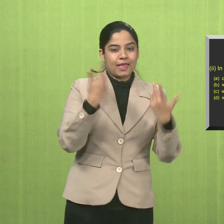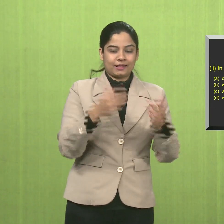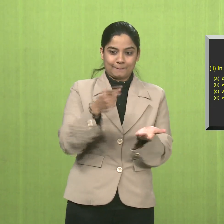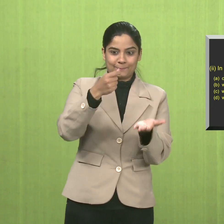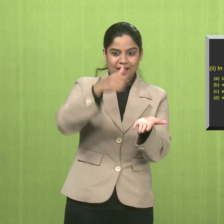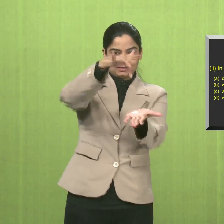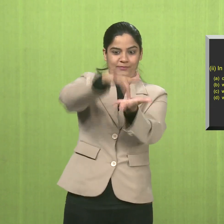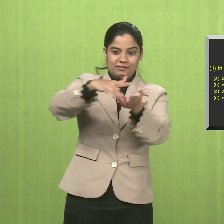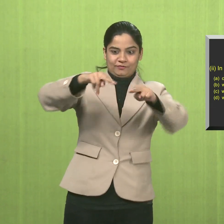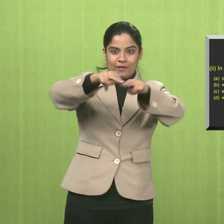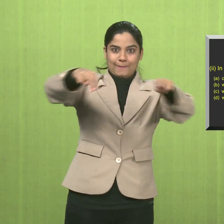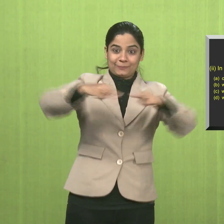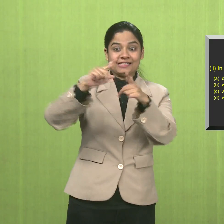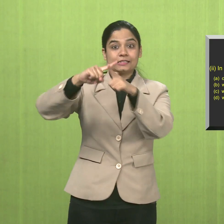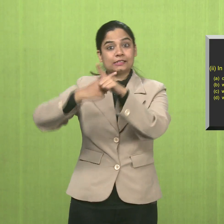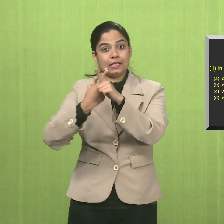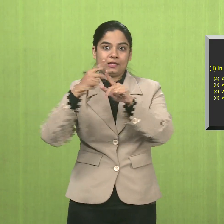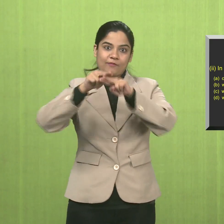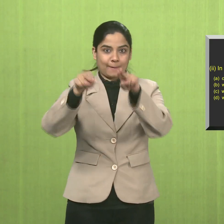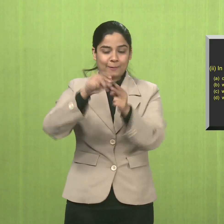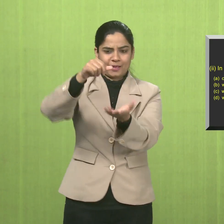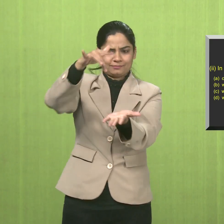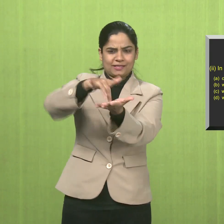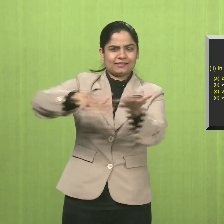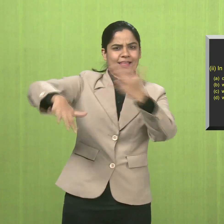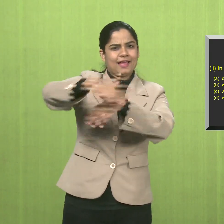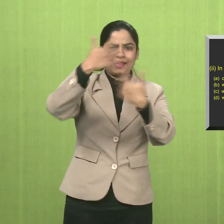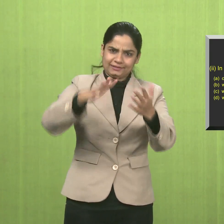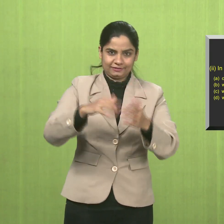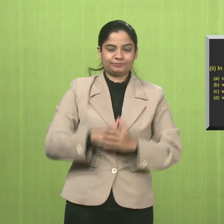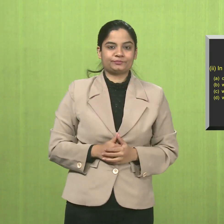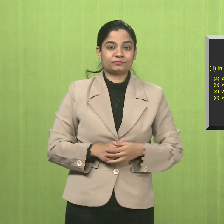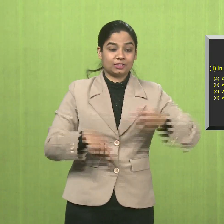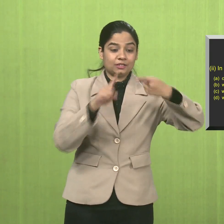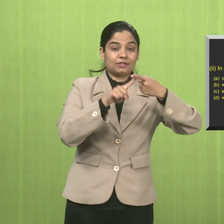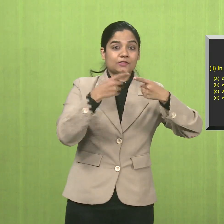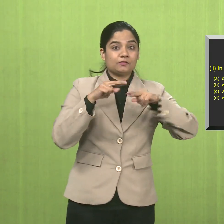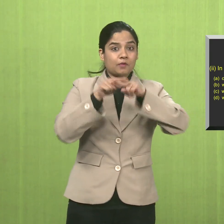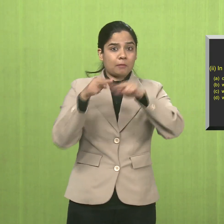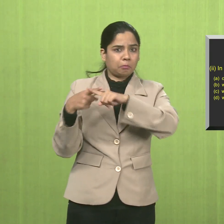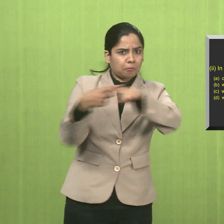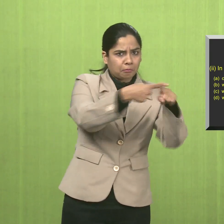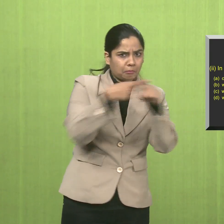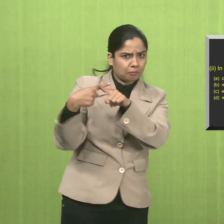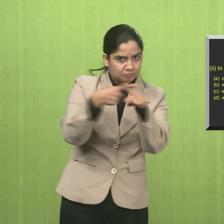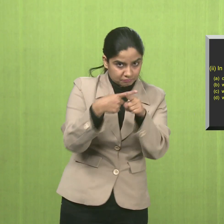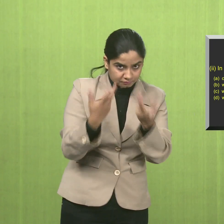Second, in a joint family, the purse is first common for the whole